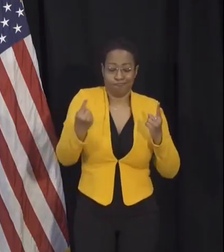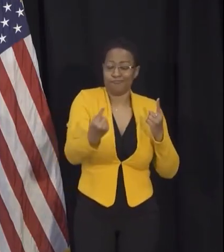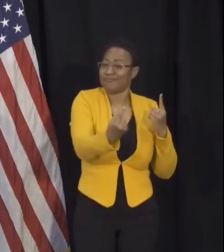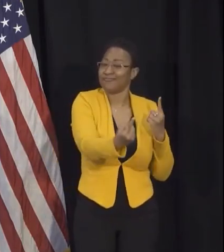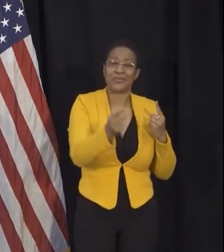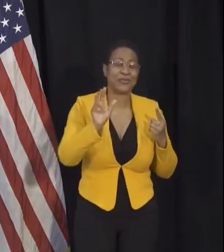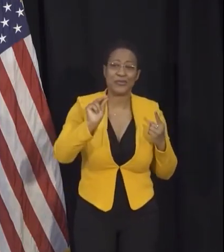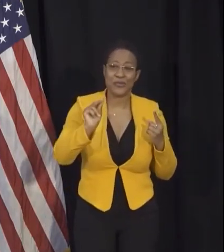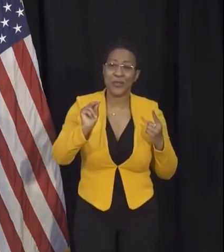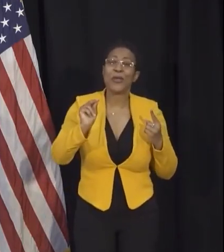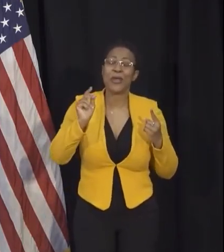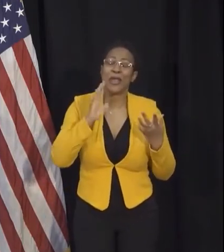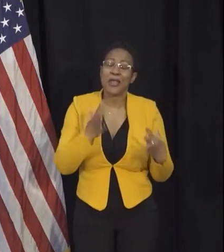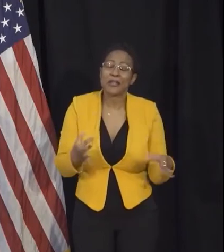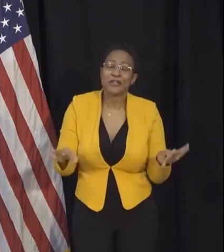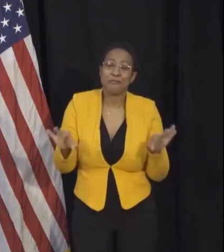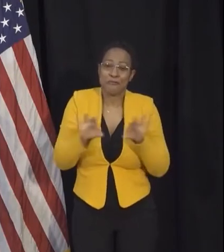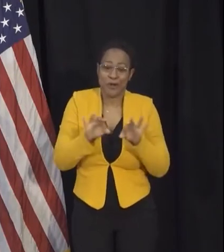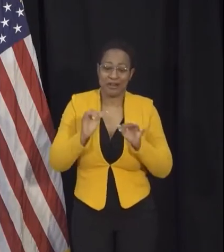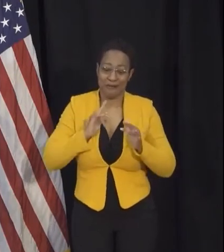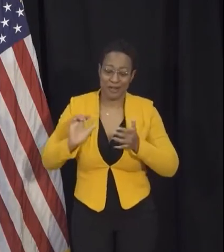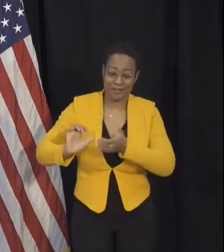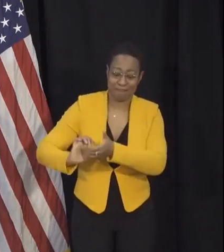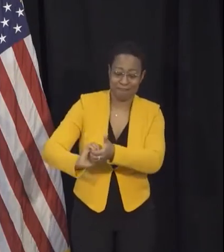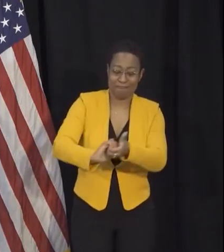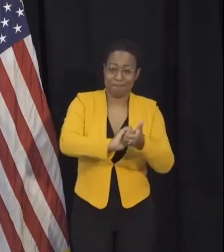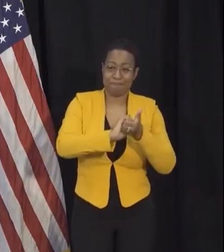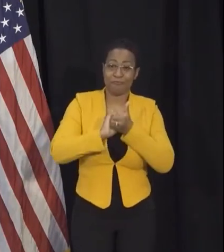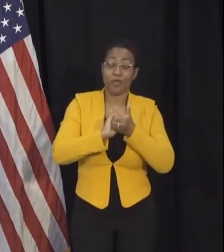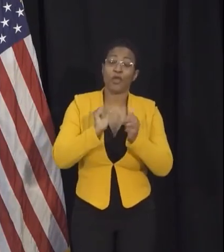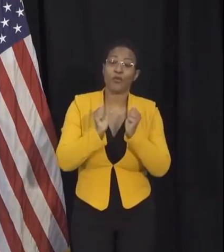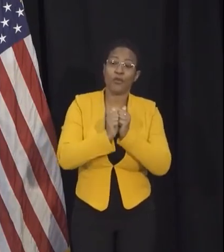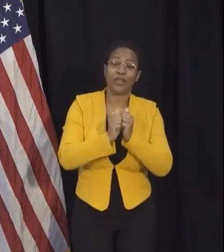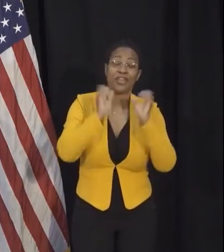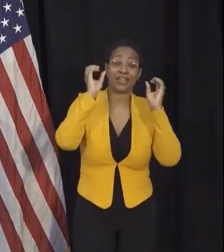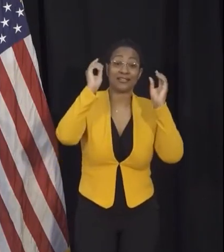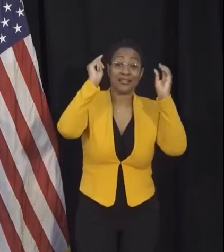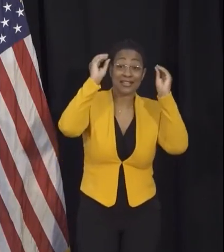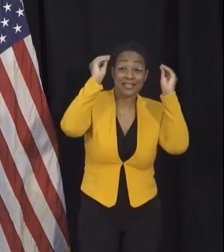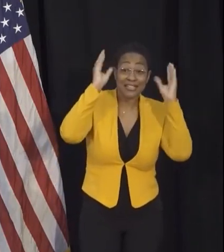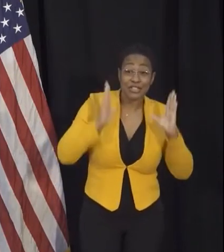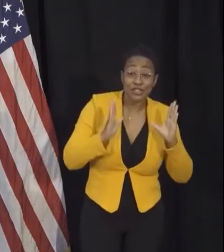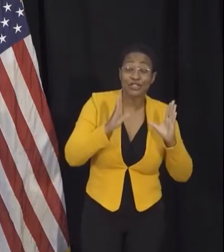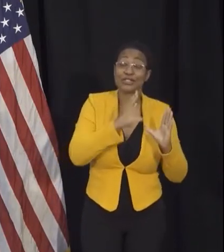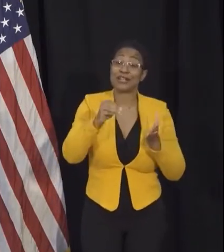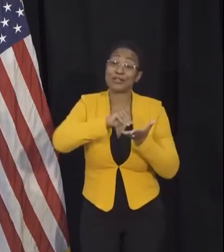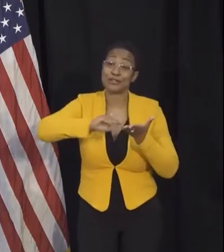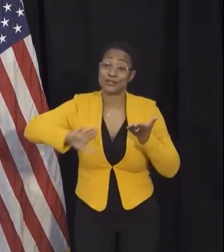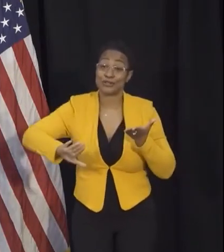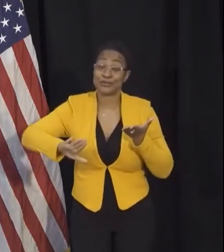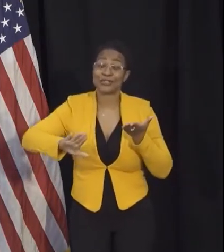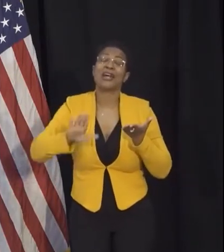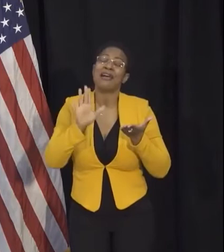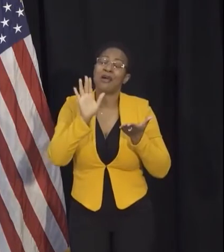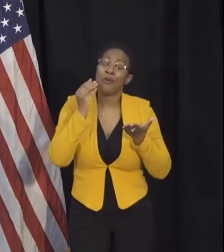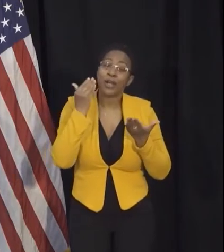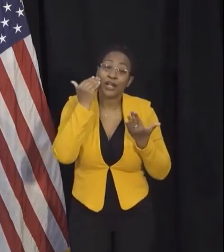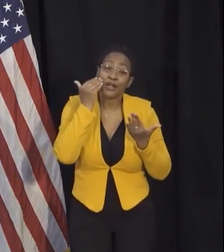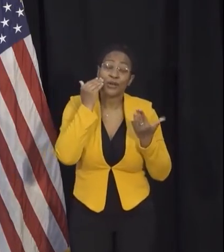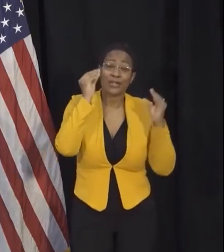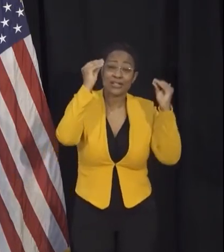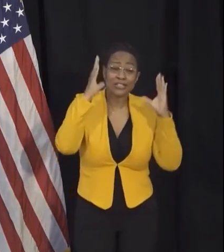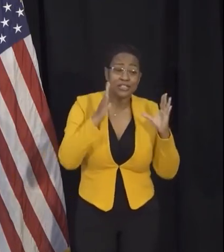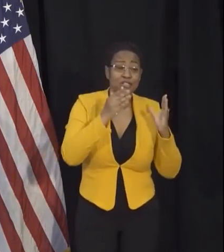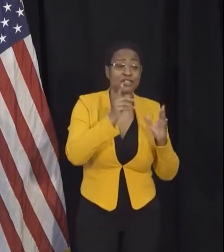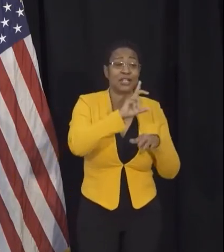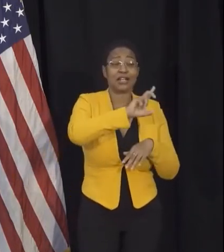really happens in an important and meaningful way is if our students and our teachers engage. And so we know that the teachers at Detroit